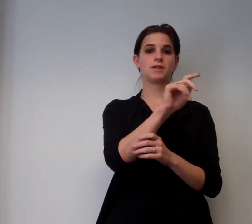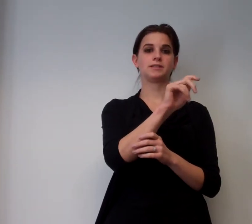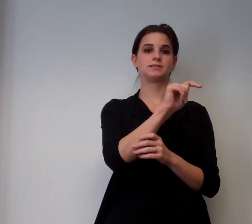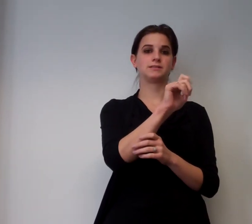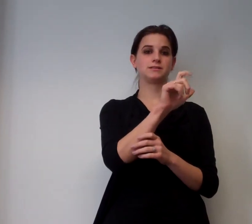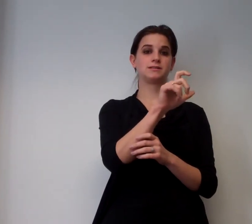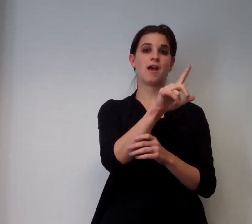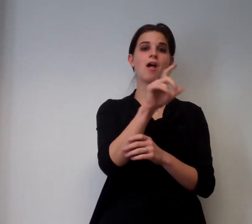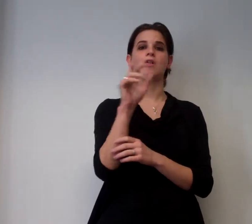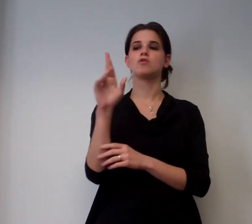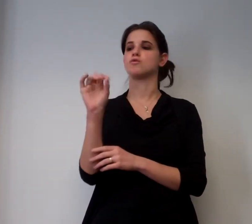story of Emmett Till, first of all?